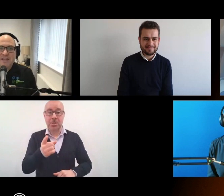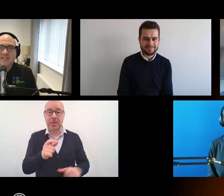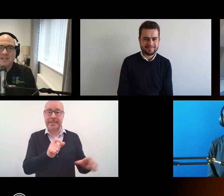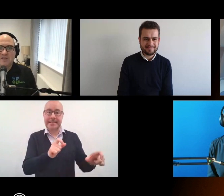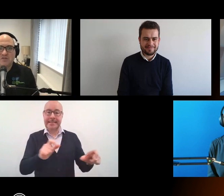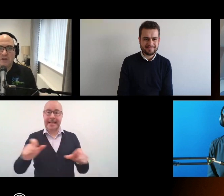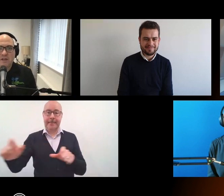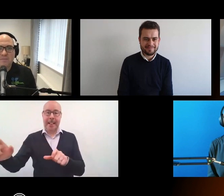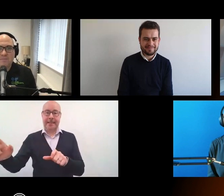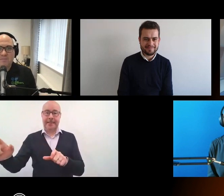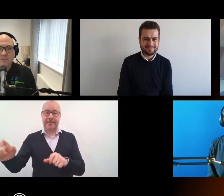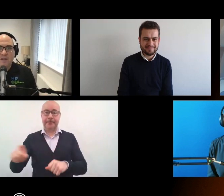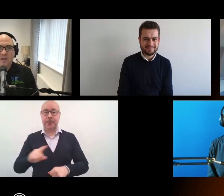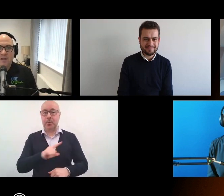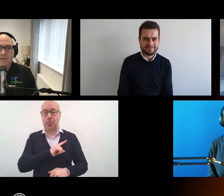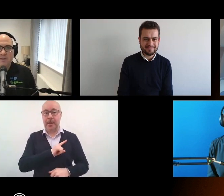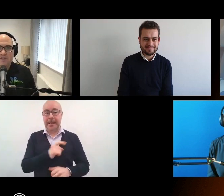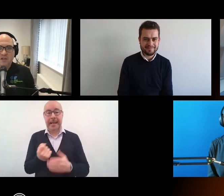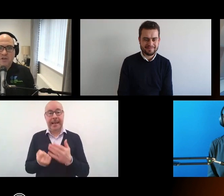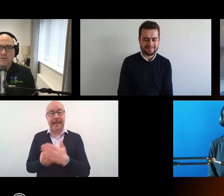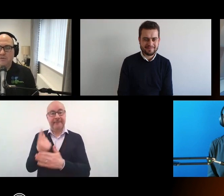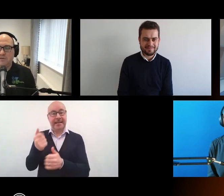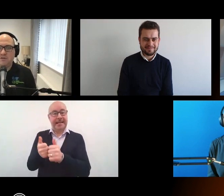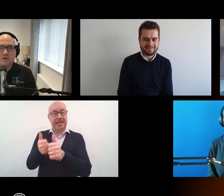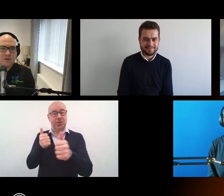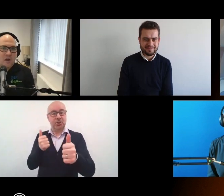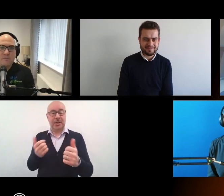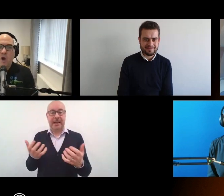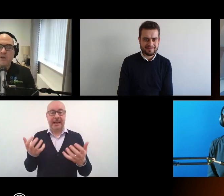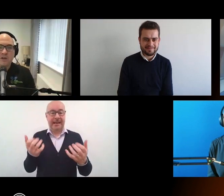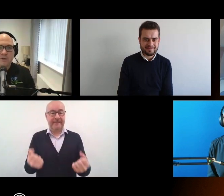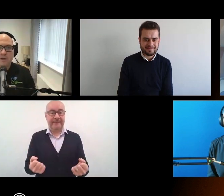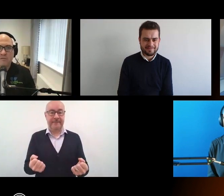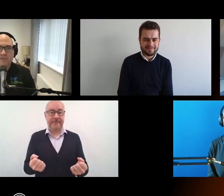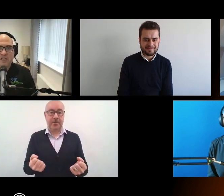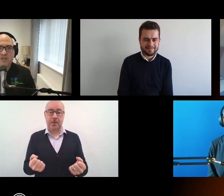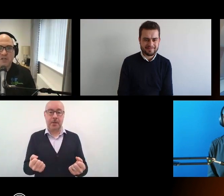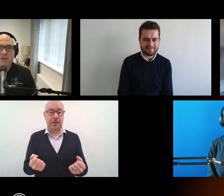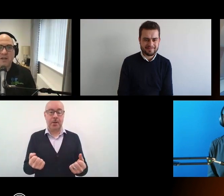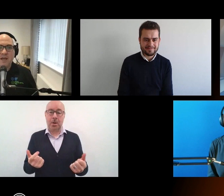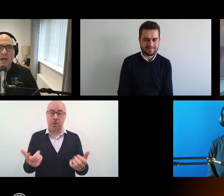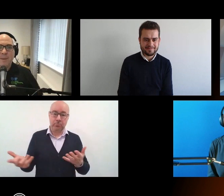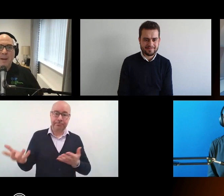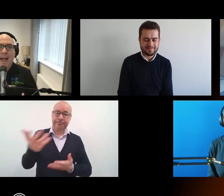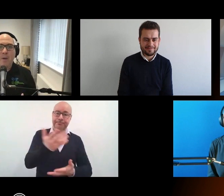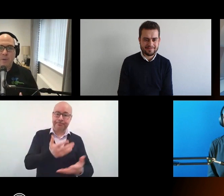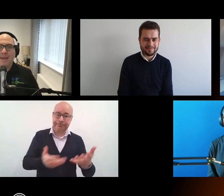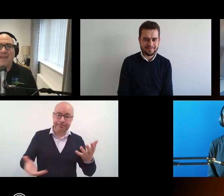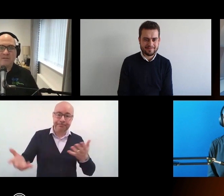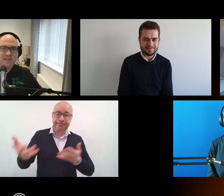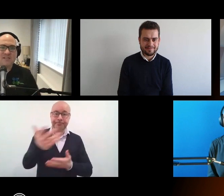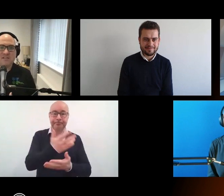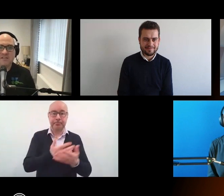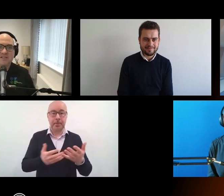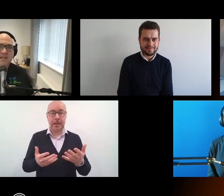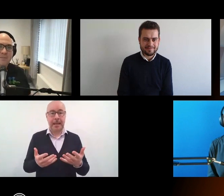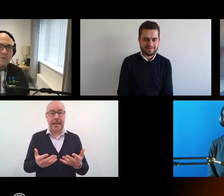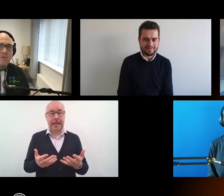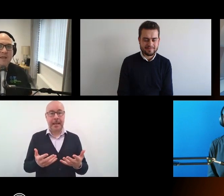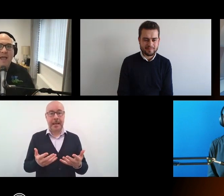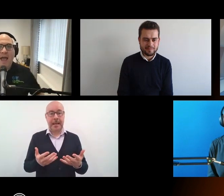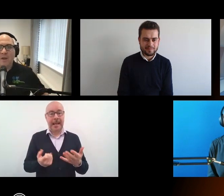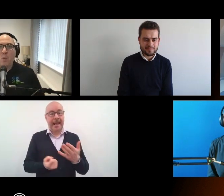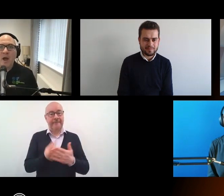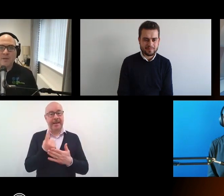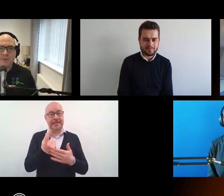in the events industry, there's a huge ongoing conversation about how we make events